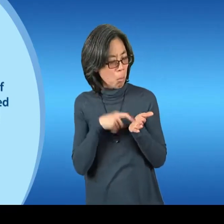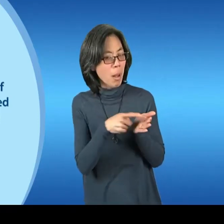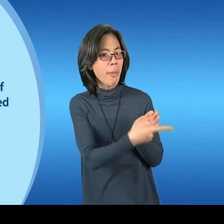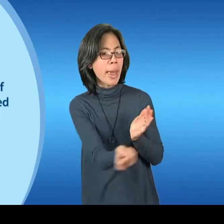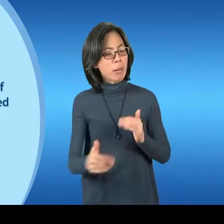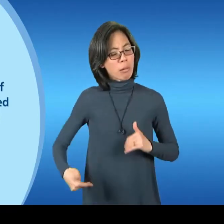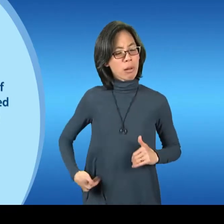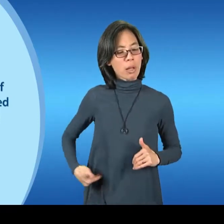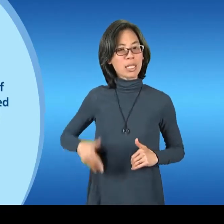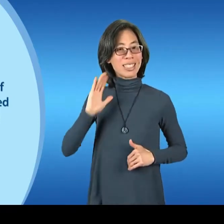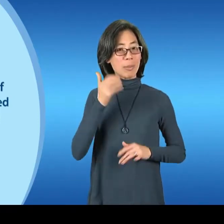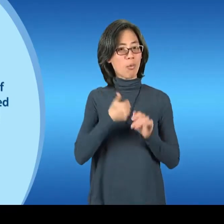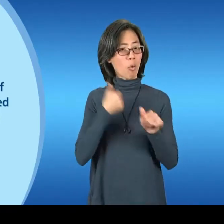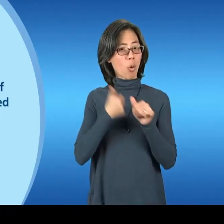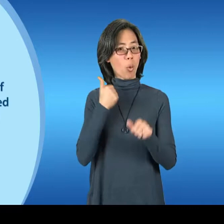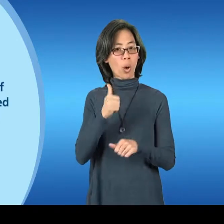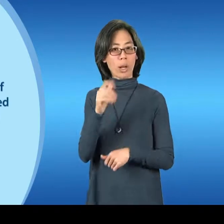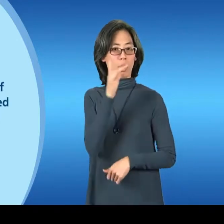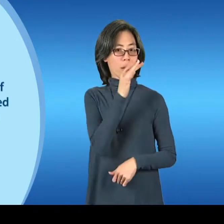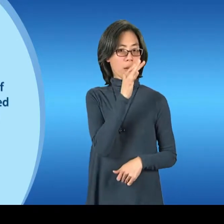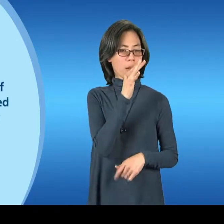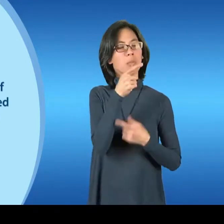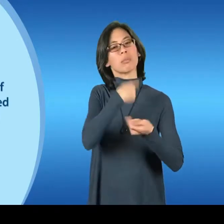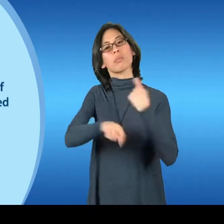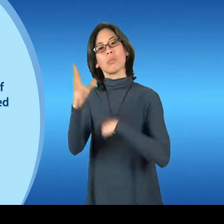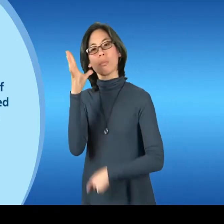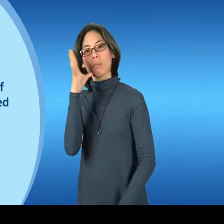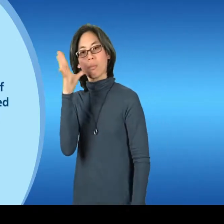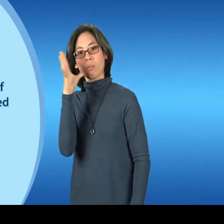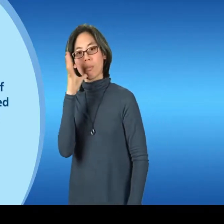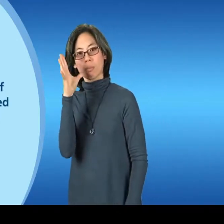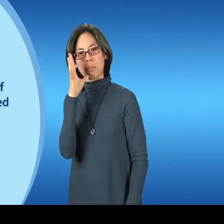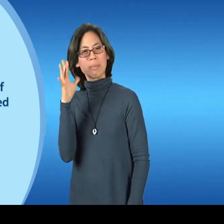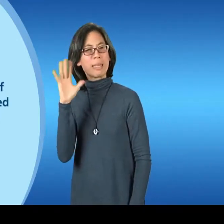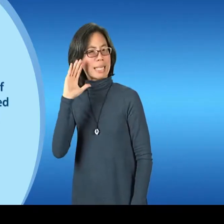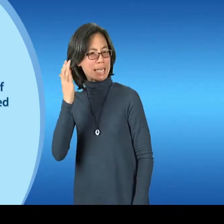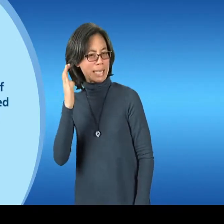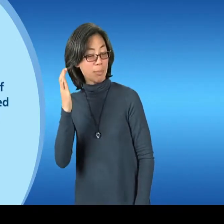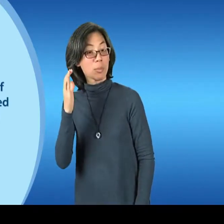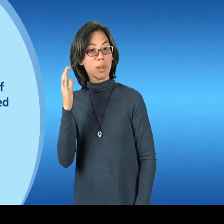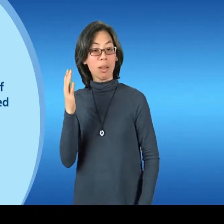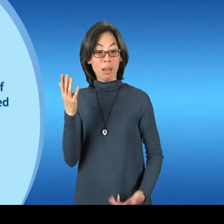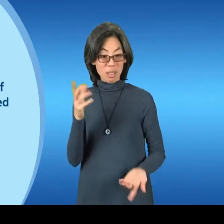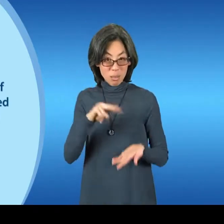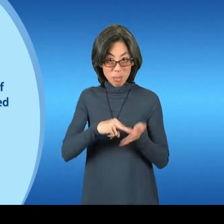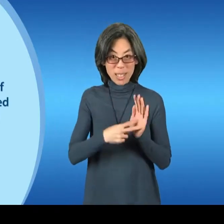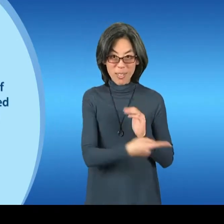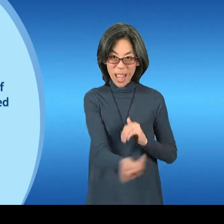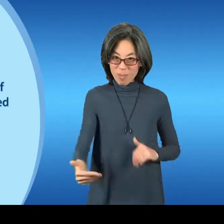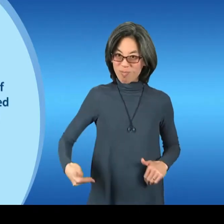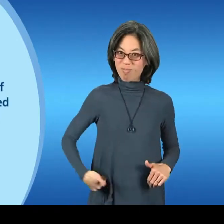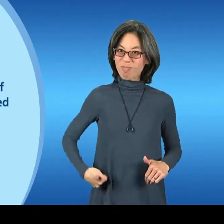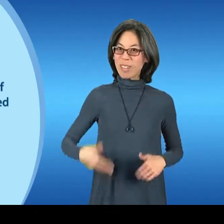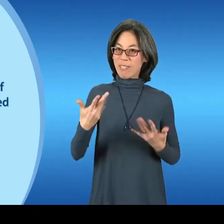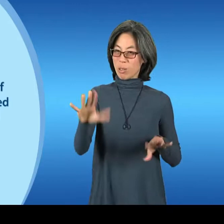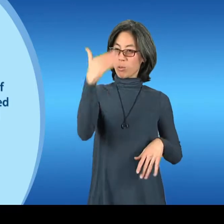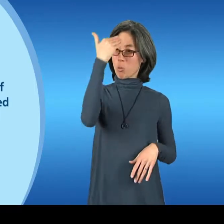as if they instinctually avoid signs that are exceptions to the rule, using mother instead of mommy. It's as if they already know that mommy